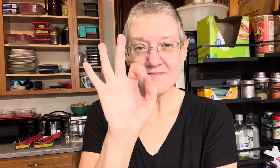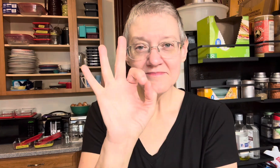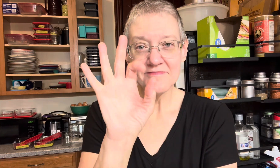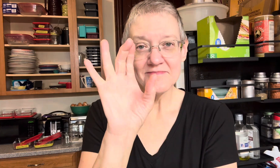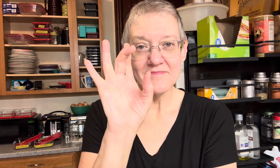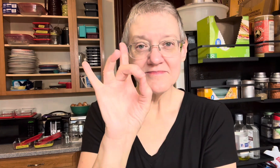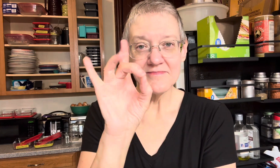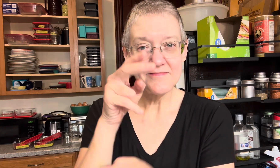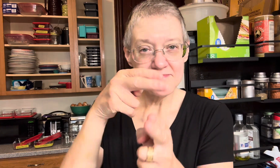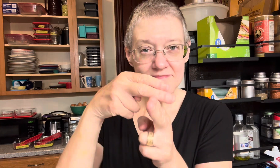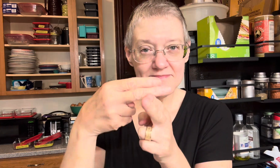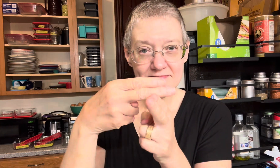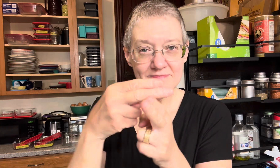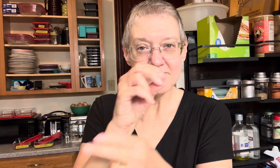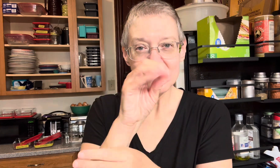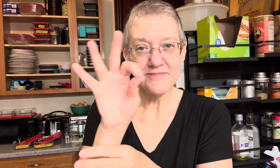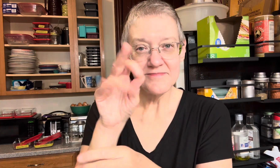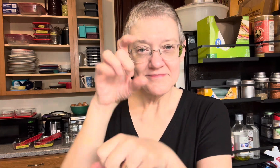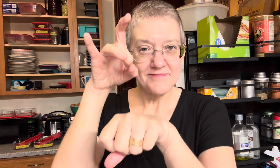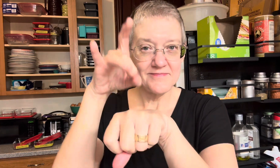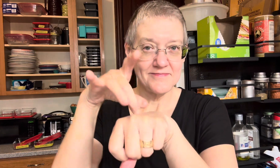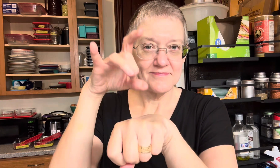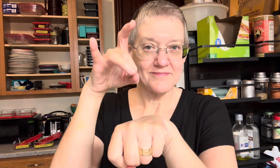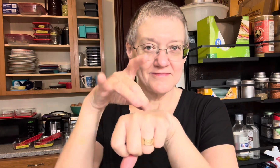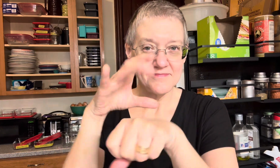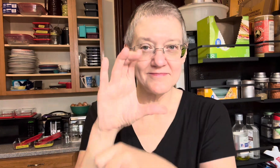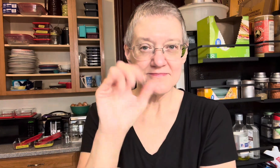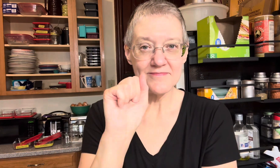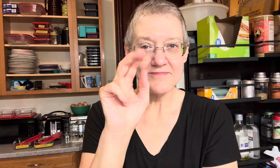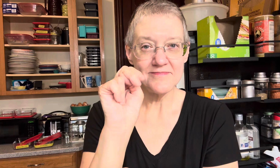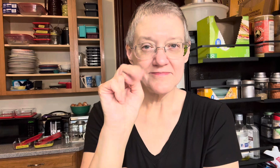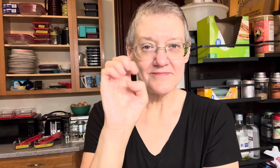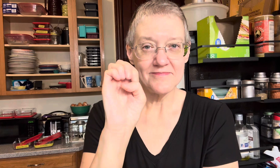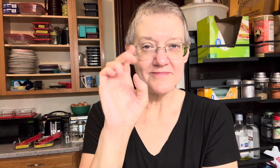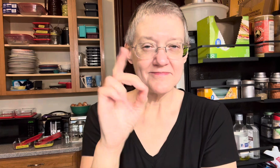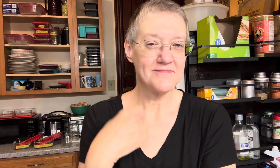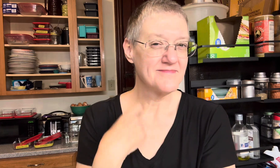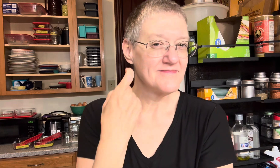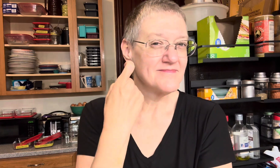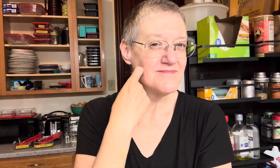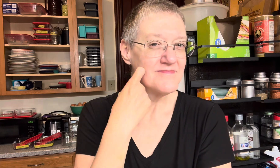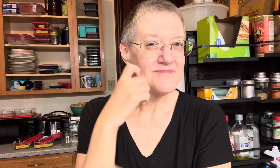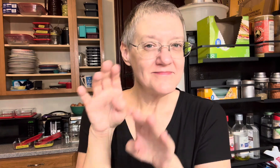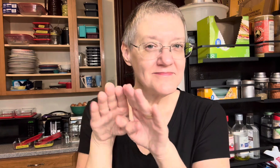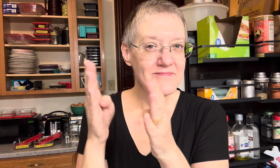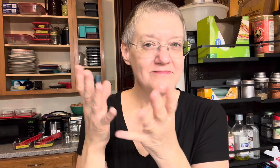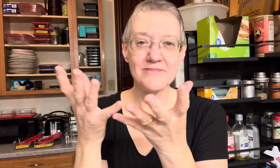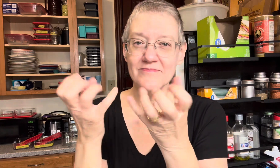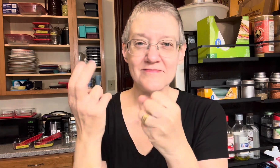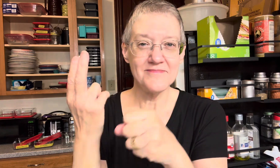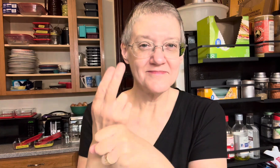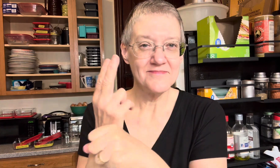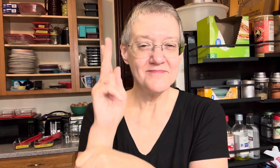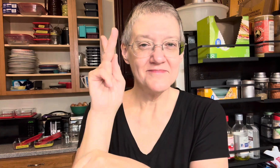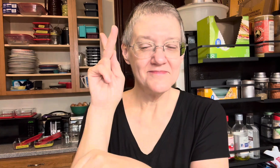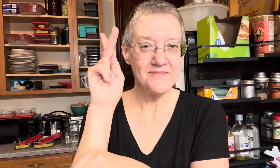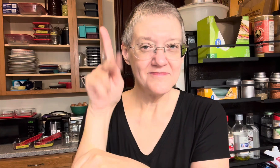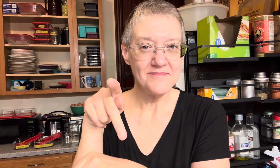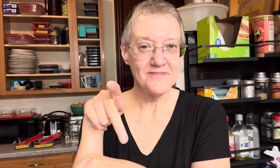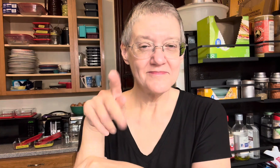98 gram weight of canned pumpkin, which is 5 grams of net carbs, because I recently opened a can of pumpkin and I want to use that